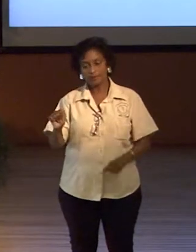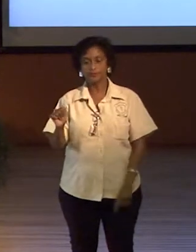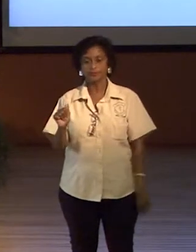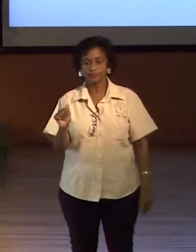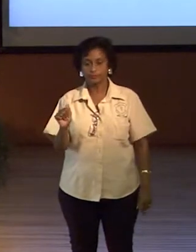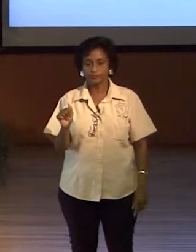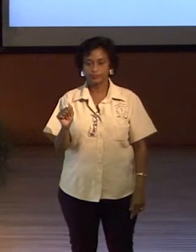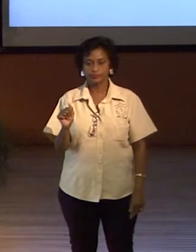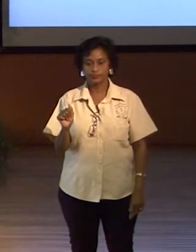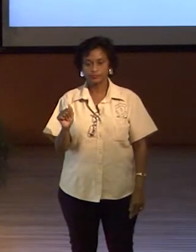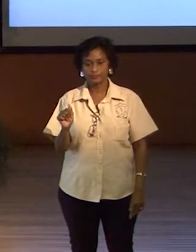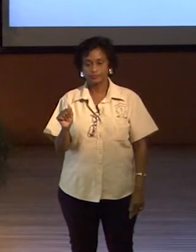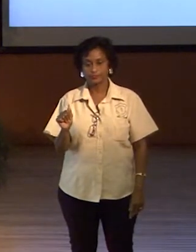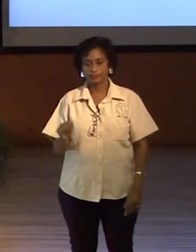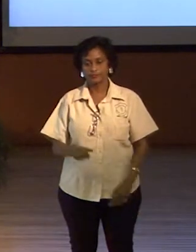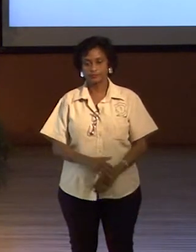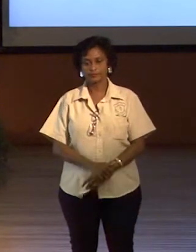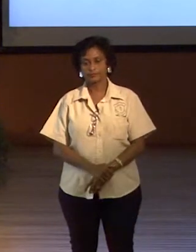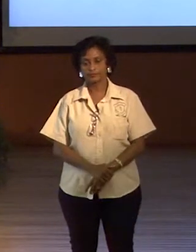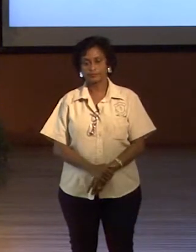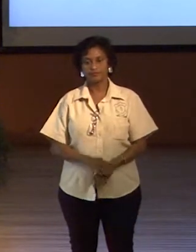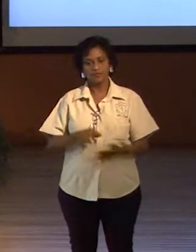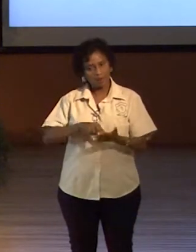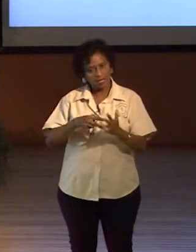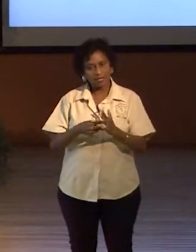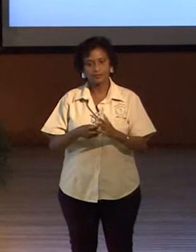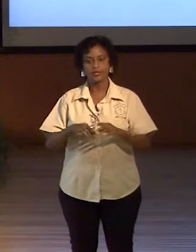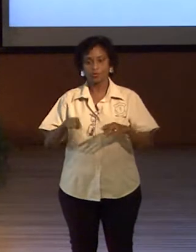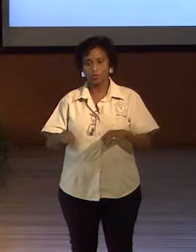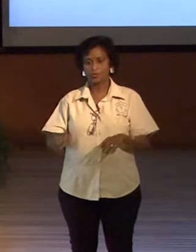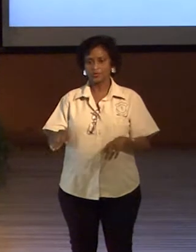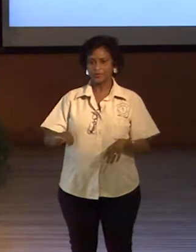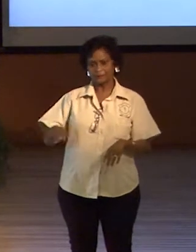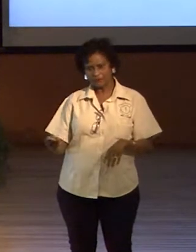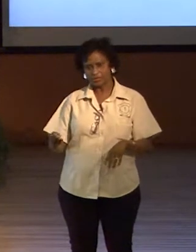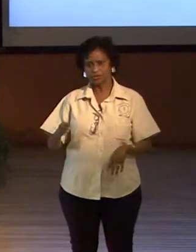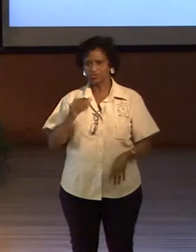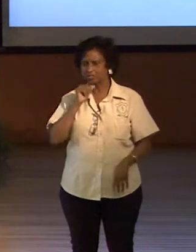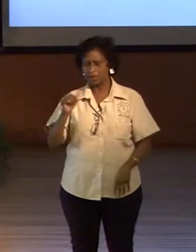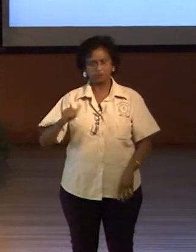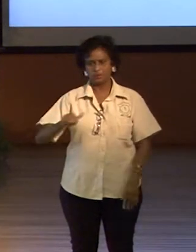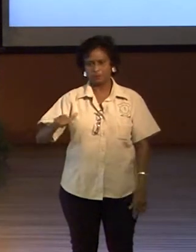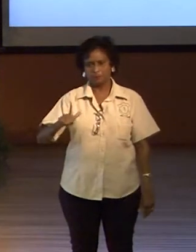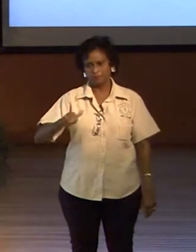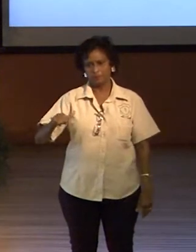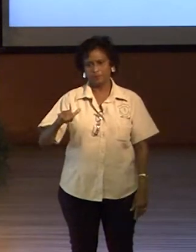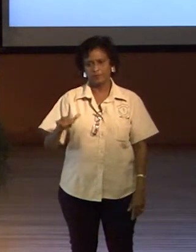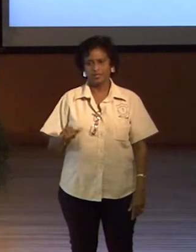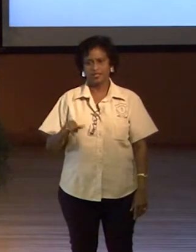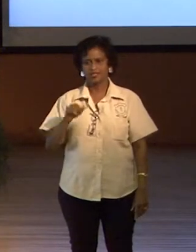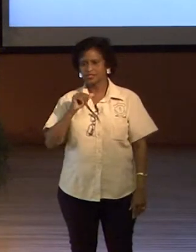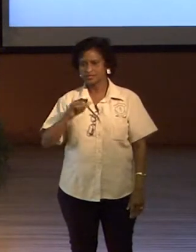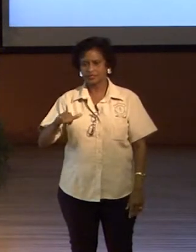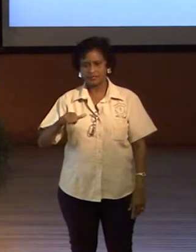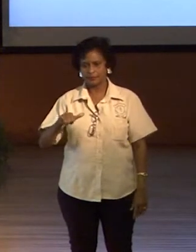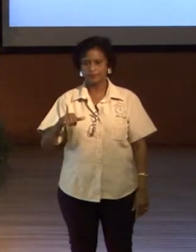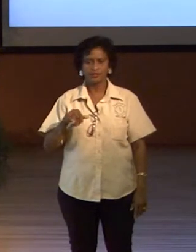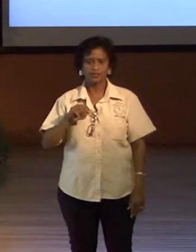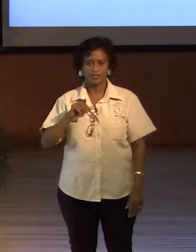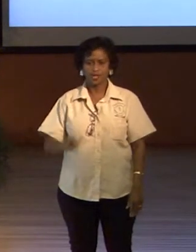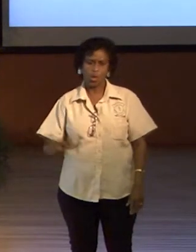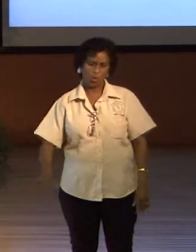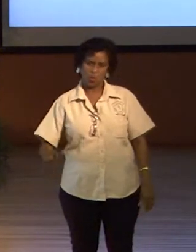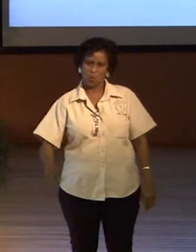idea of course, difference, but also somehow inferiority, somehow being less than,